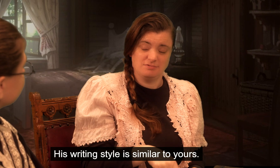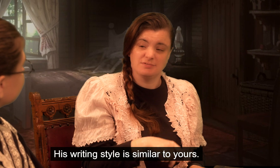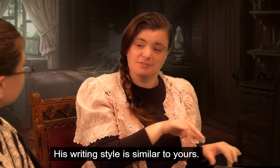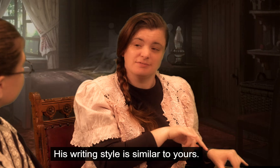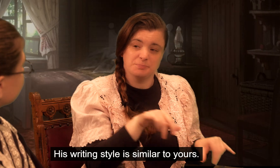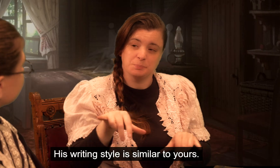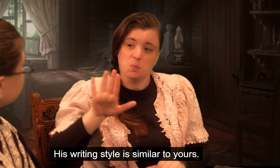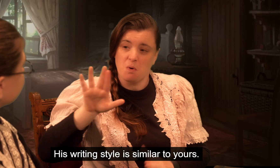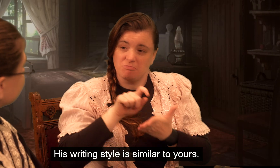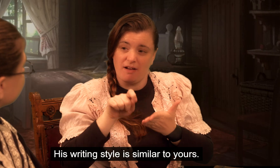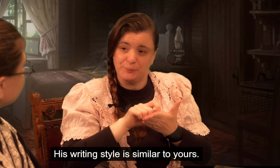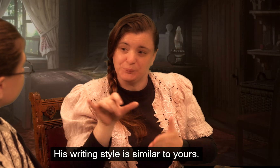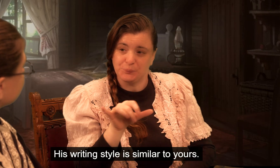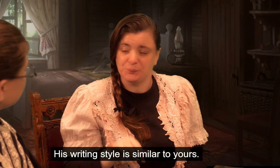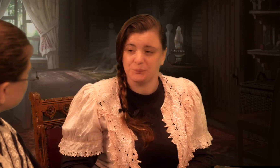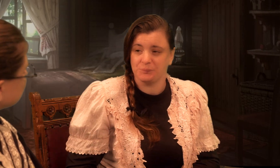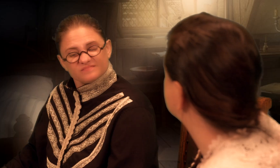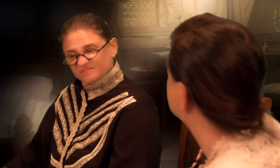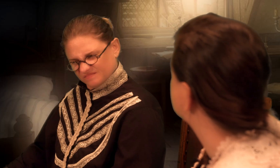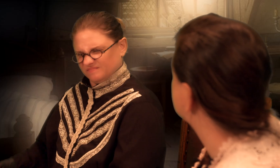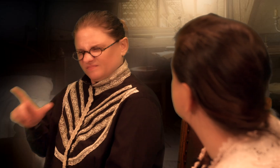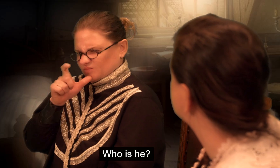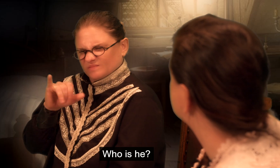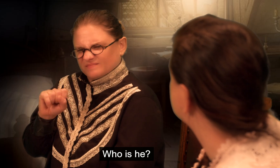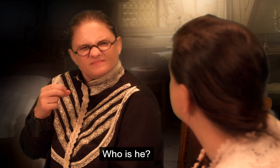His writing style is similar to yours. Who is he?